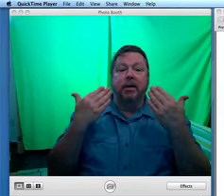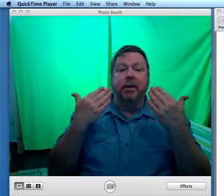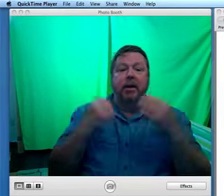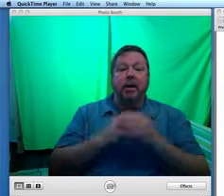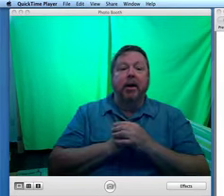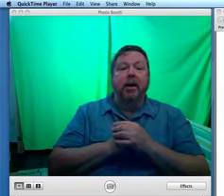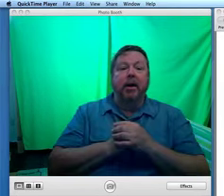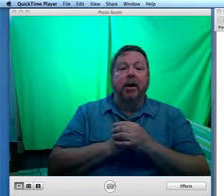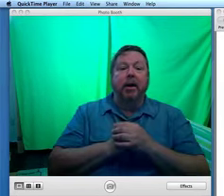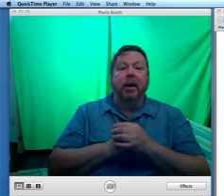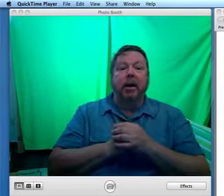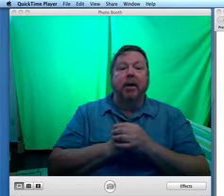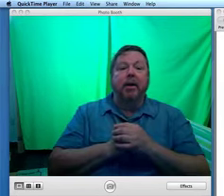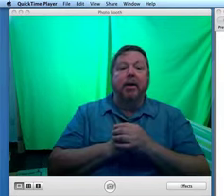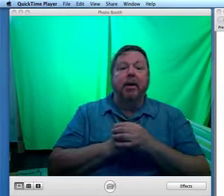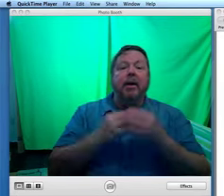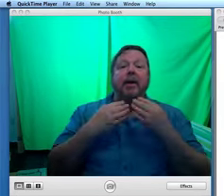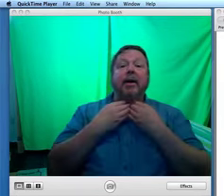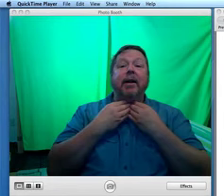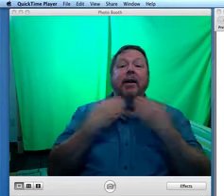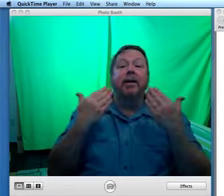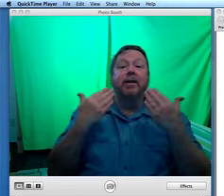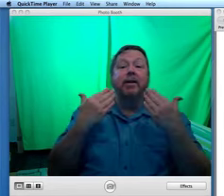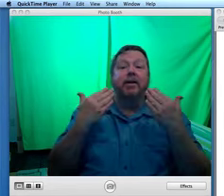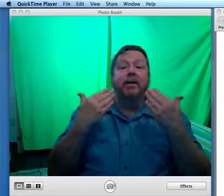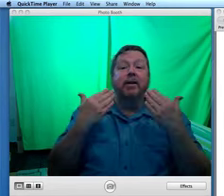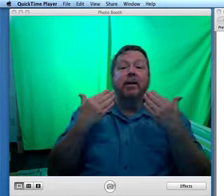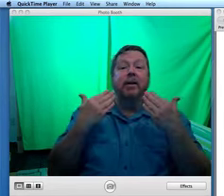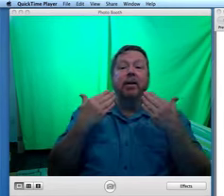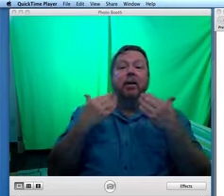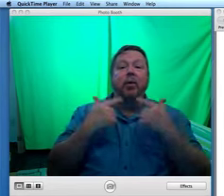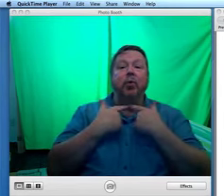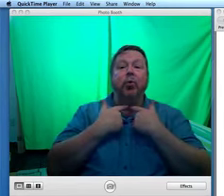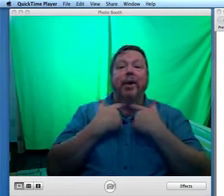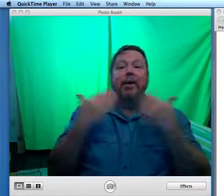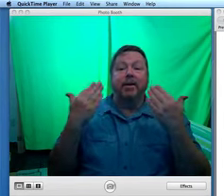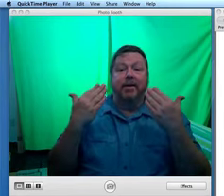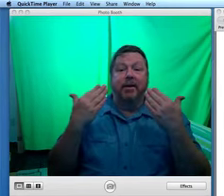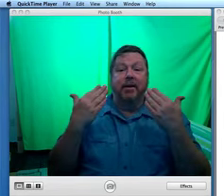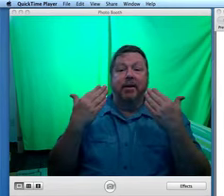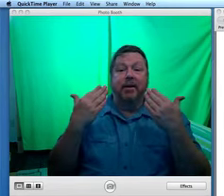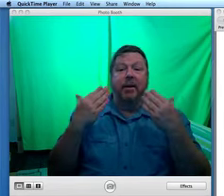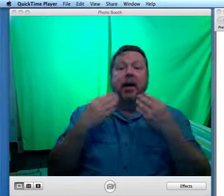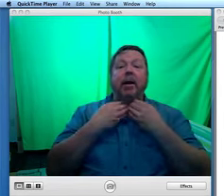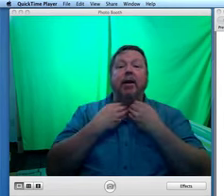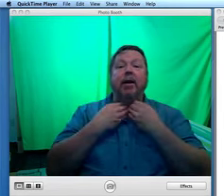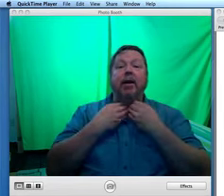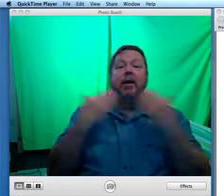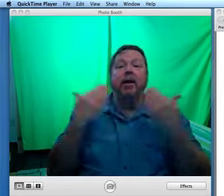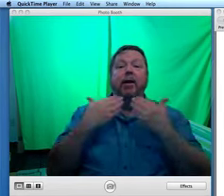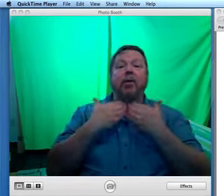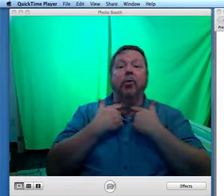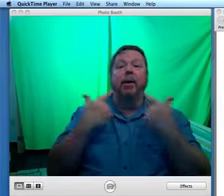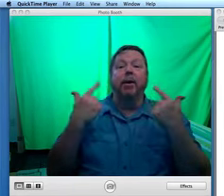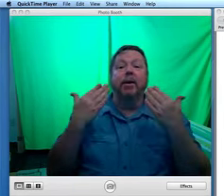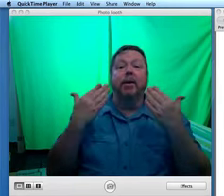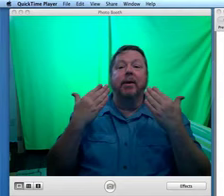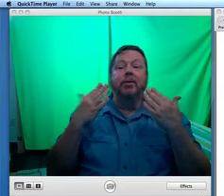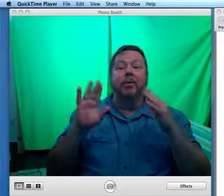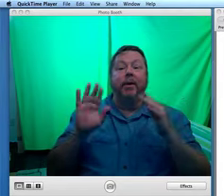knit, wit. Nit,